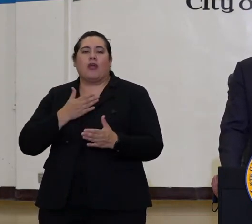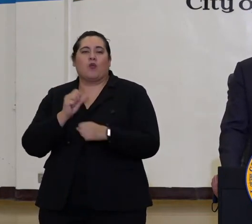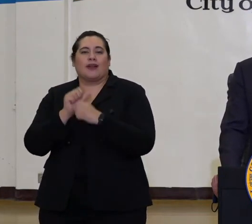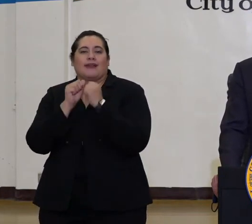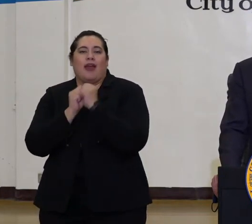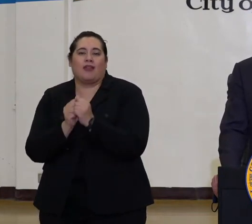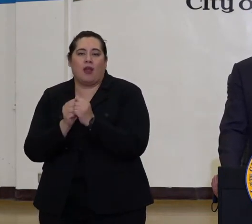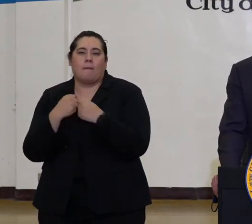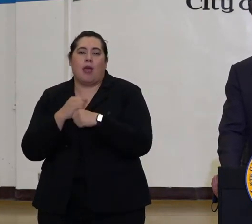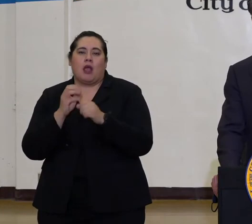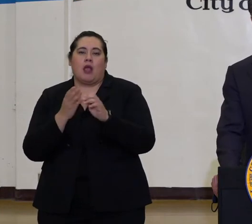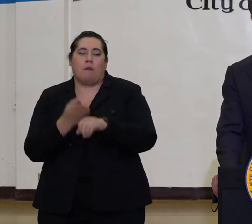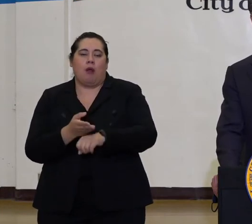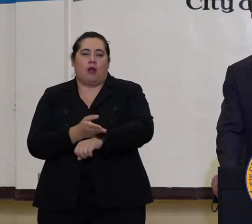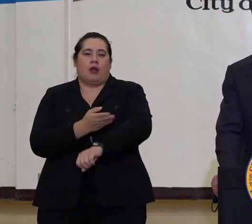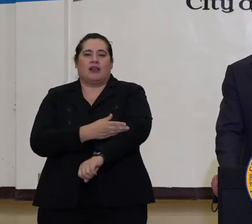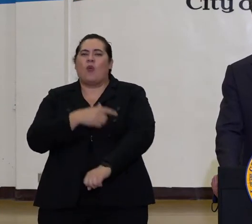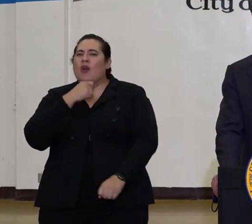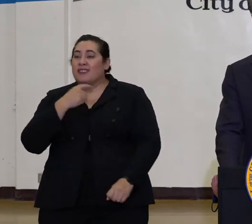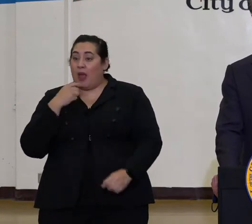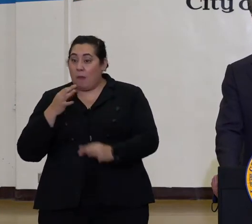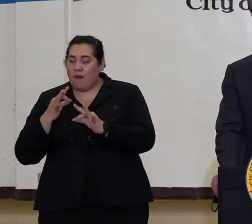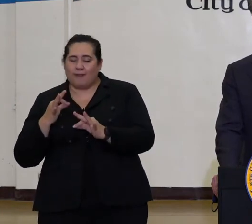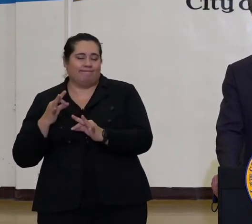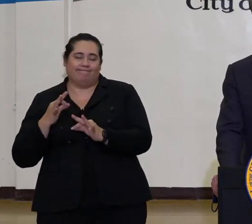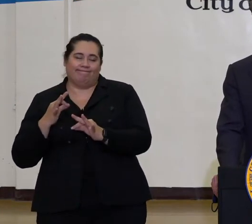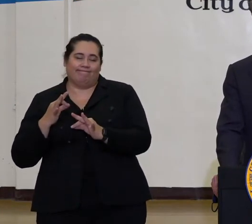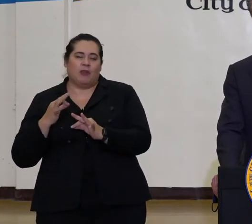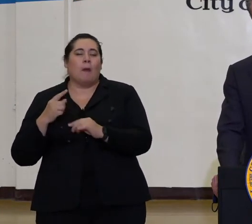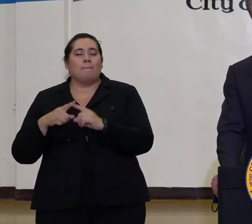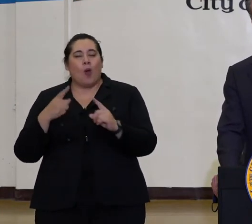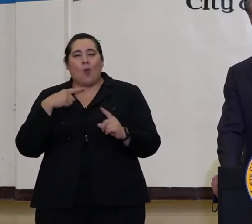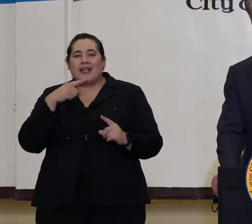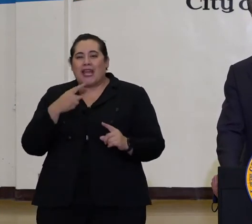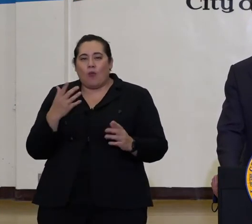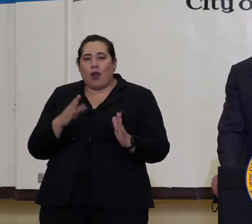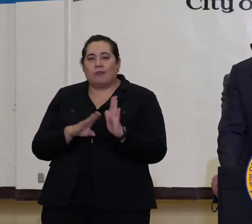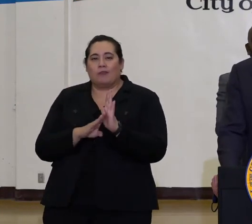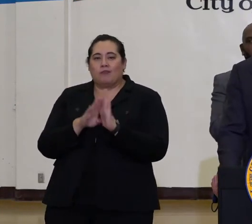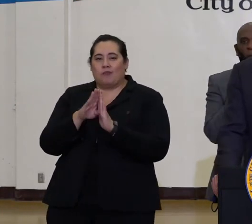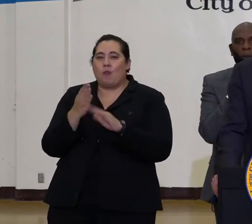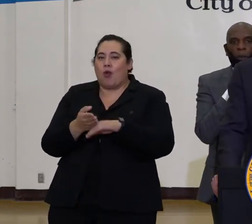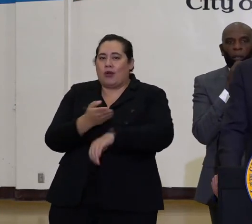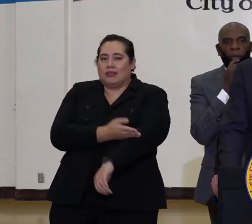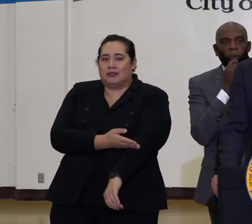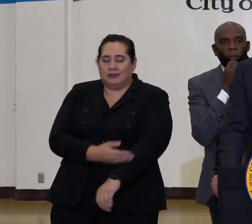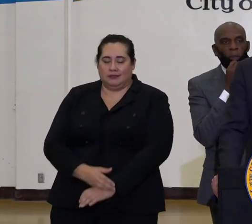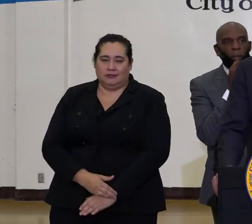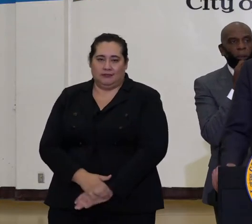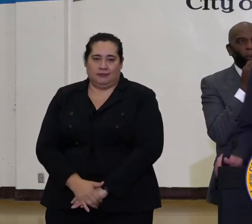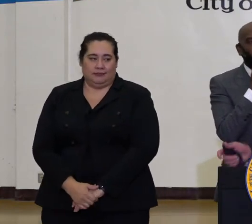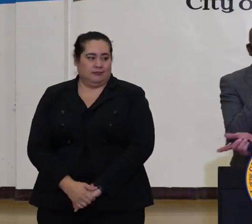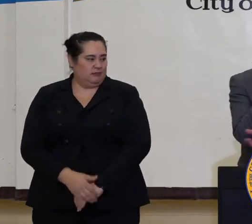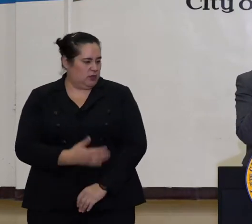And look, we're not promoting perfect here, but we are promoting progress.